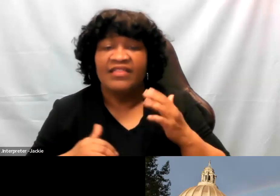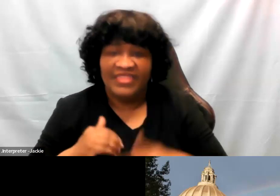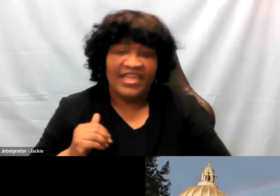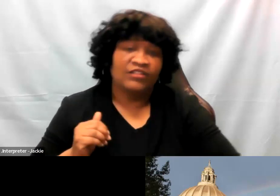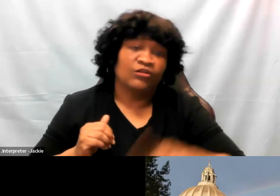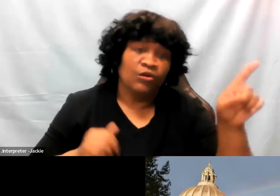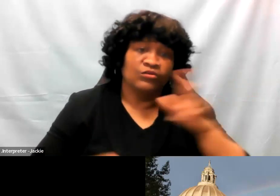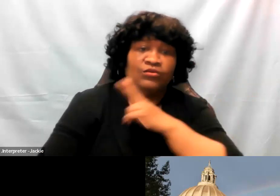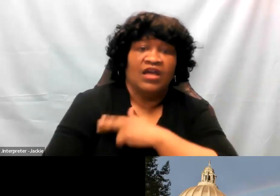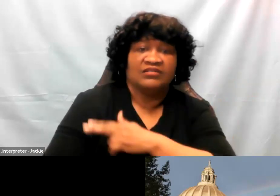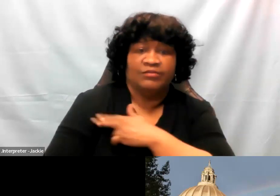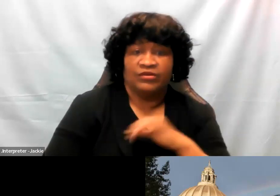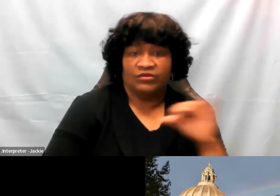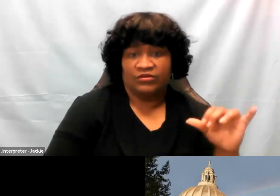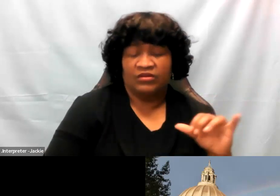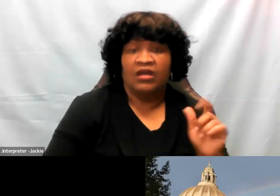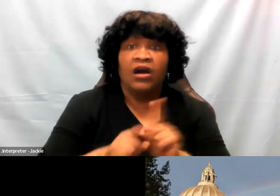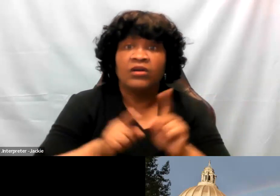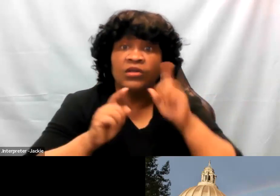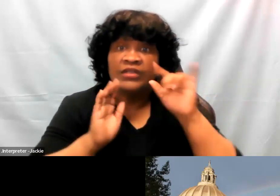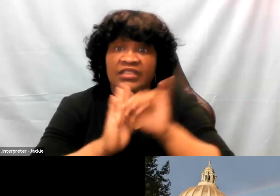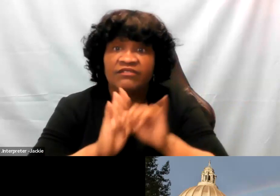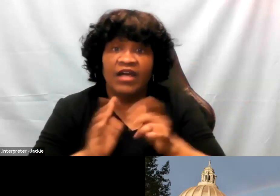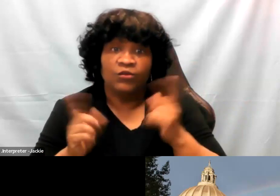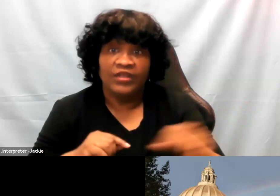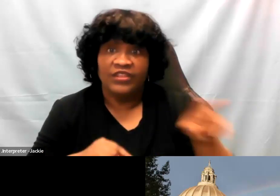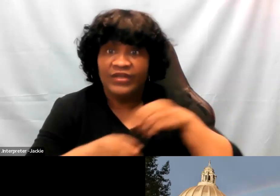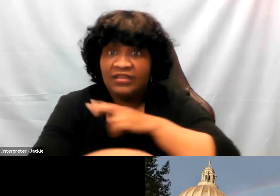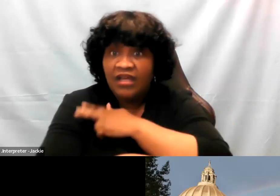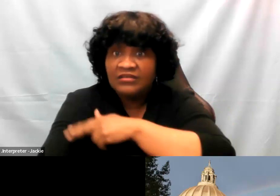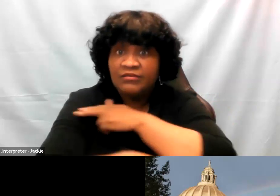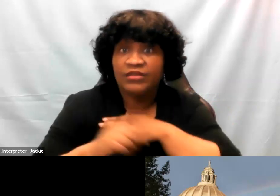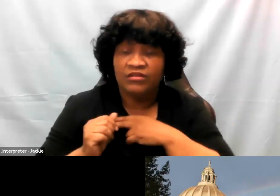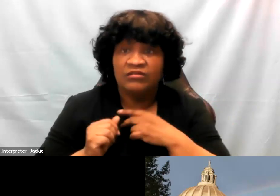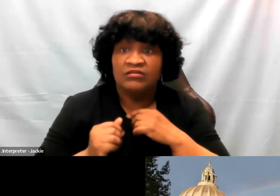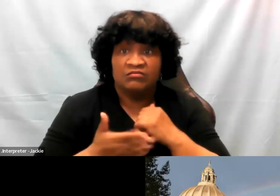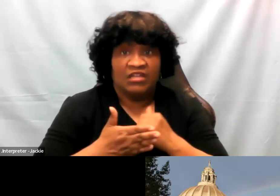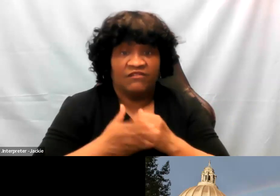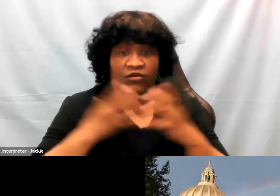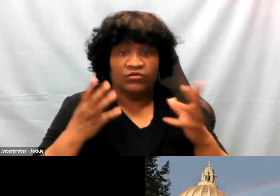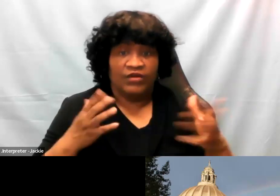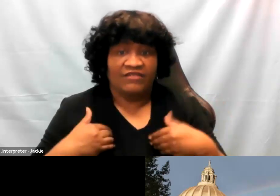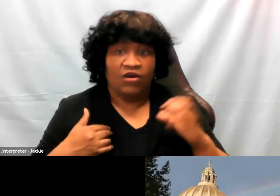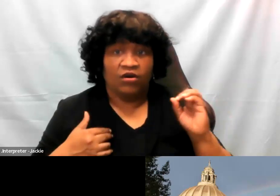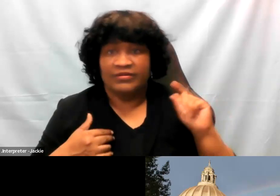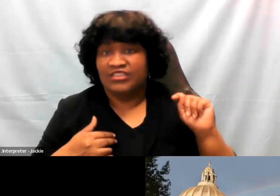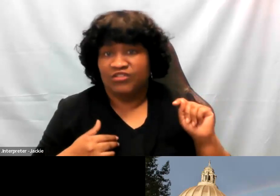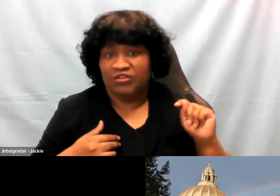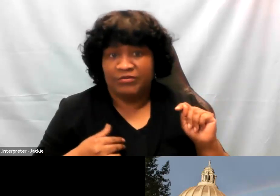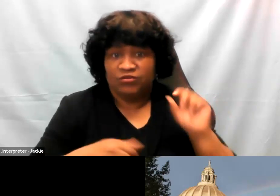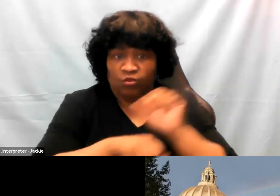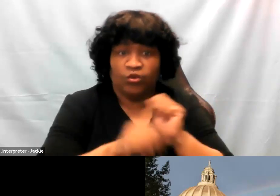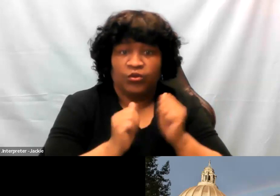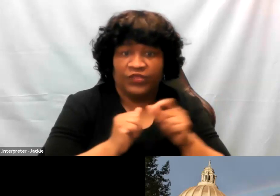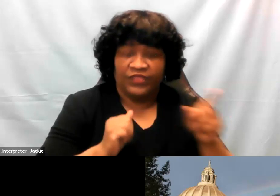to a hospital. And it was also identified that even when they are hospitalized, it's actually very helpful to have an occupational therapist work with